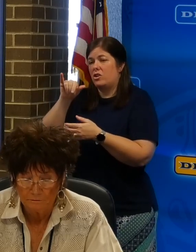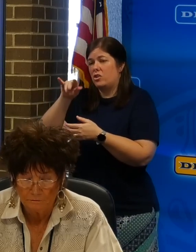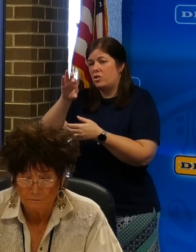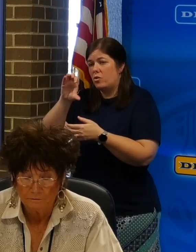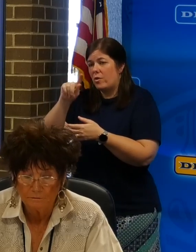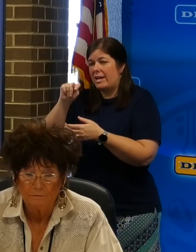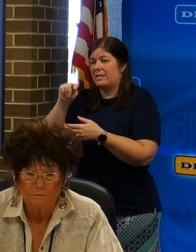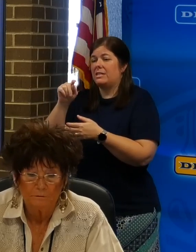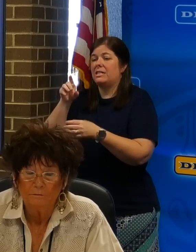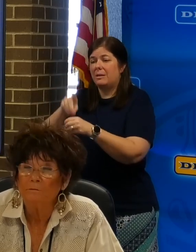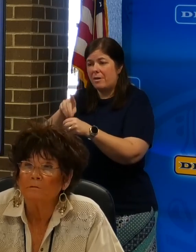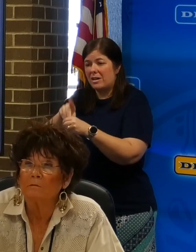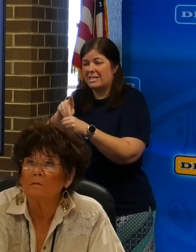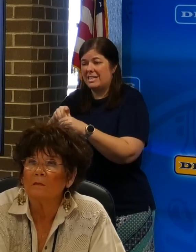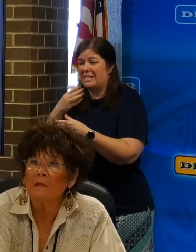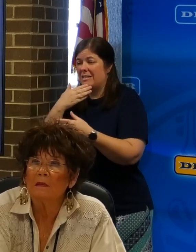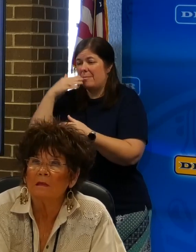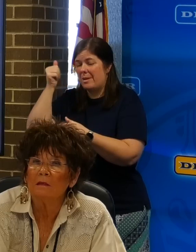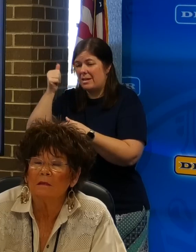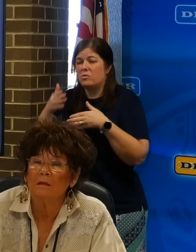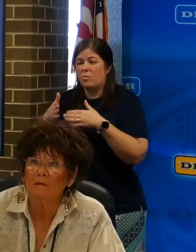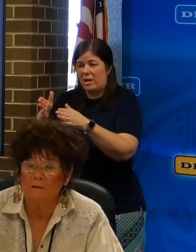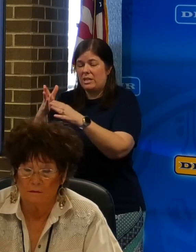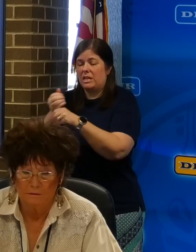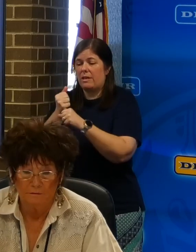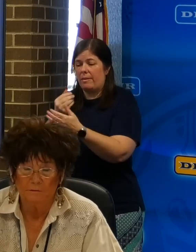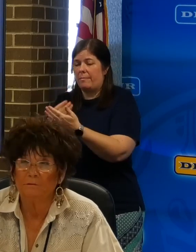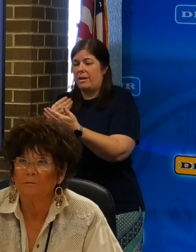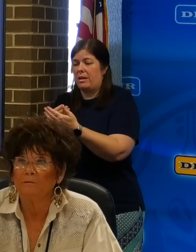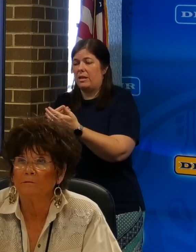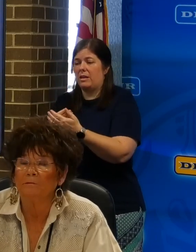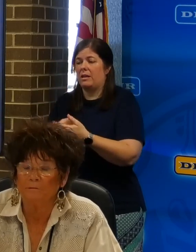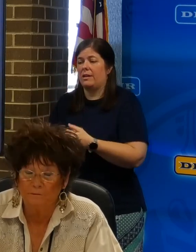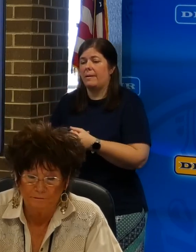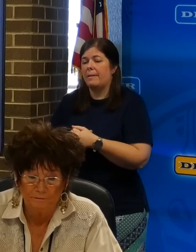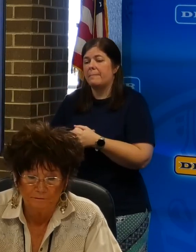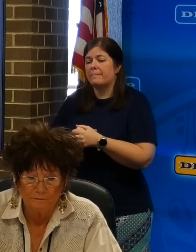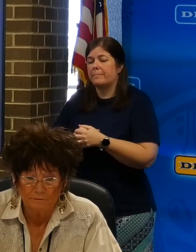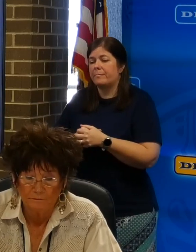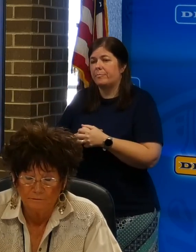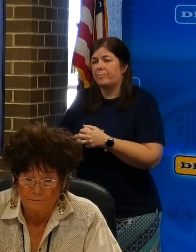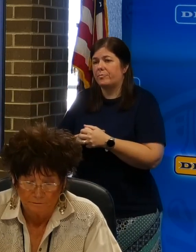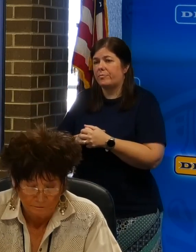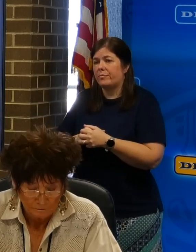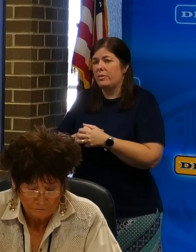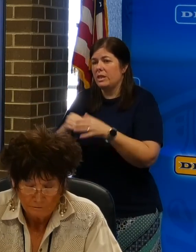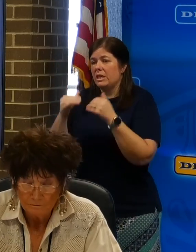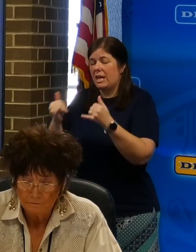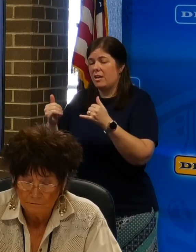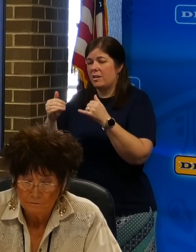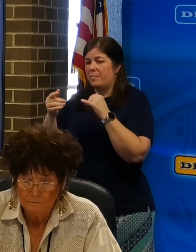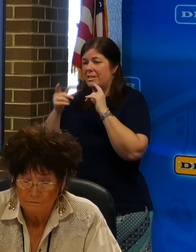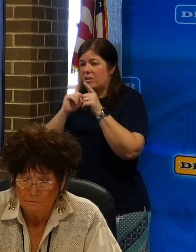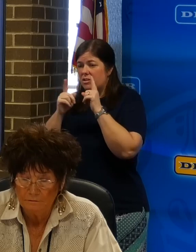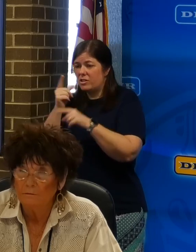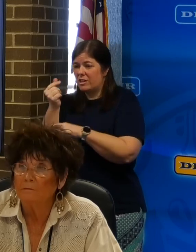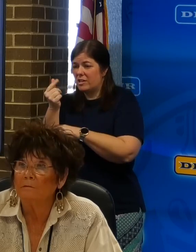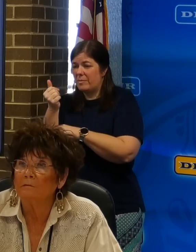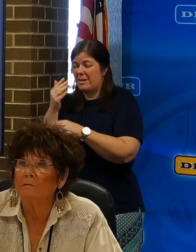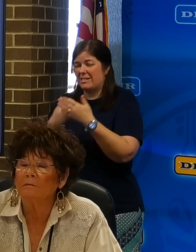benefit. Debit cards will add an additional 5 to 7 days before the payment can be made. Now, let me talk to you a little bit about